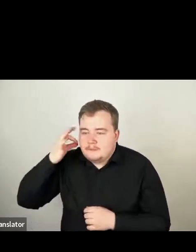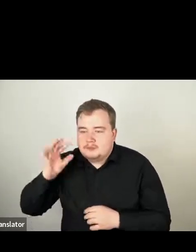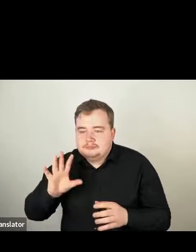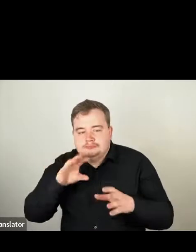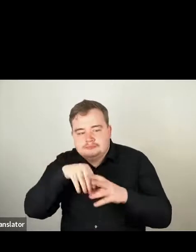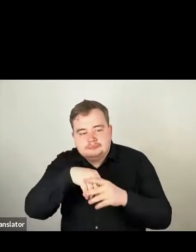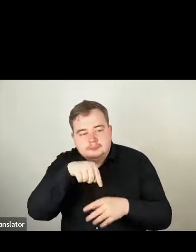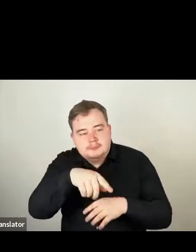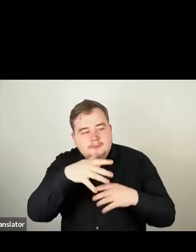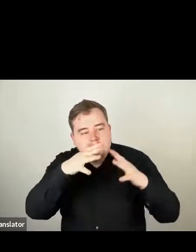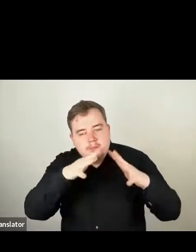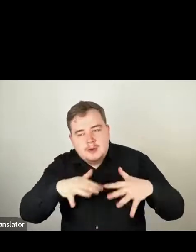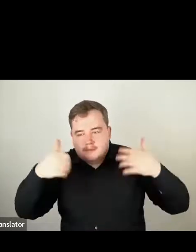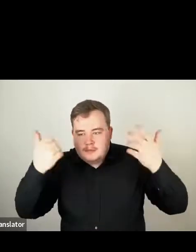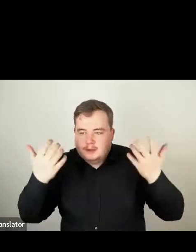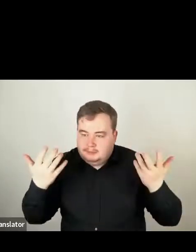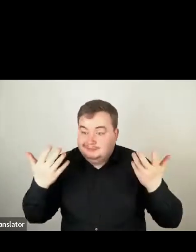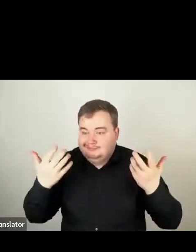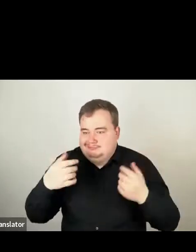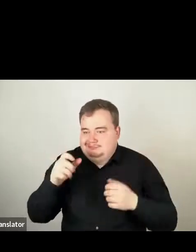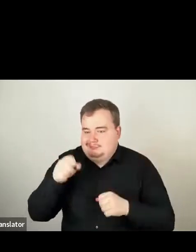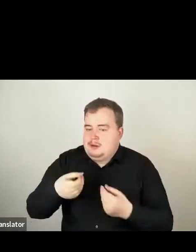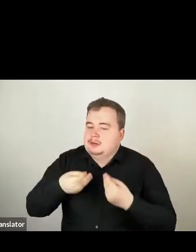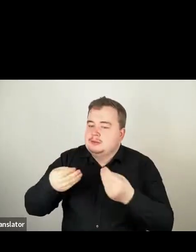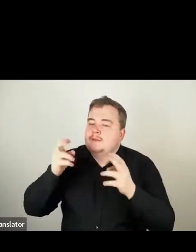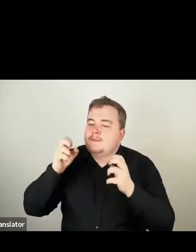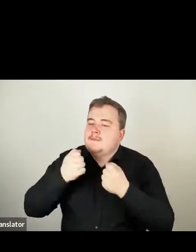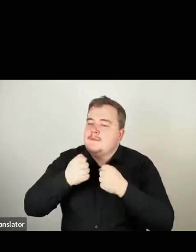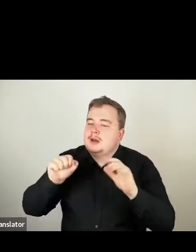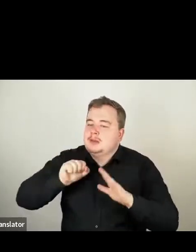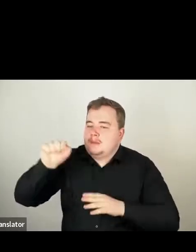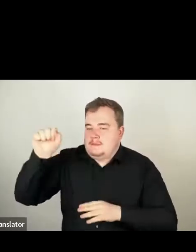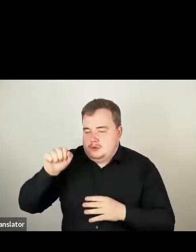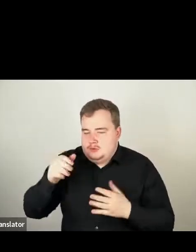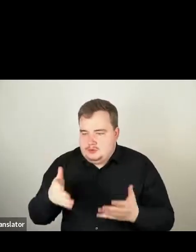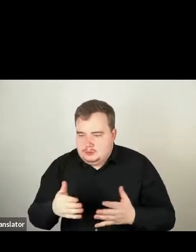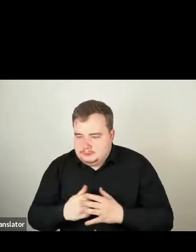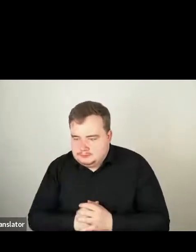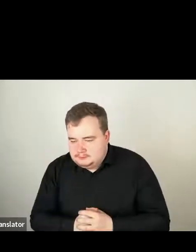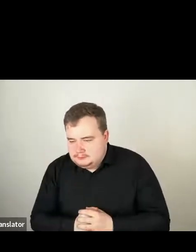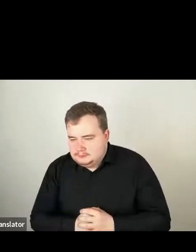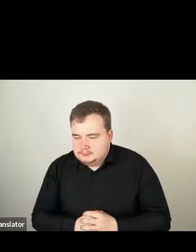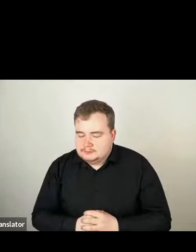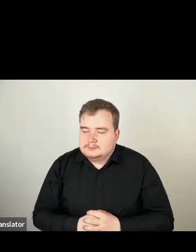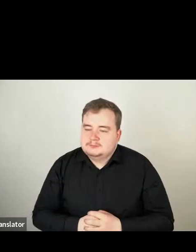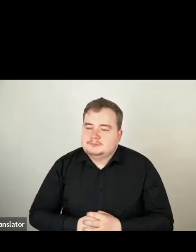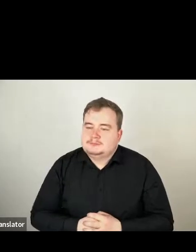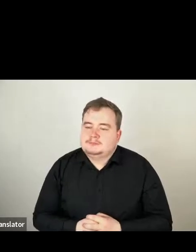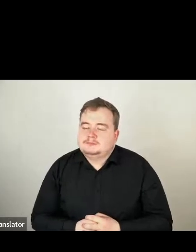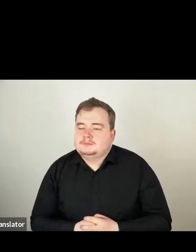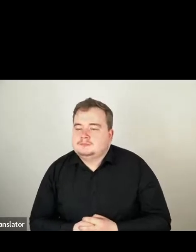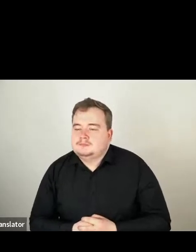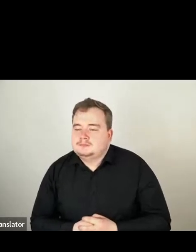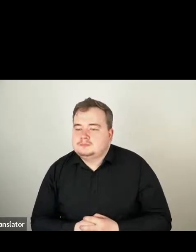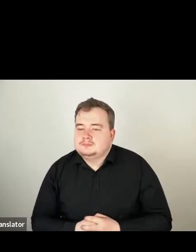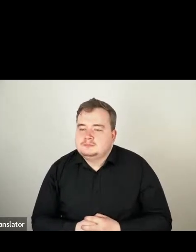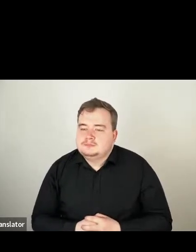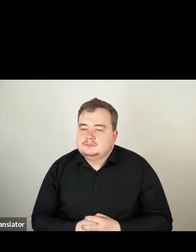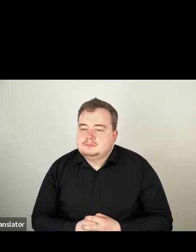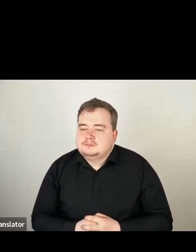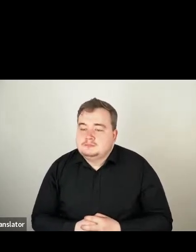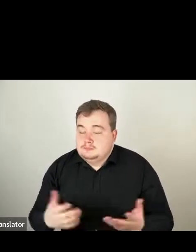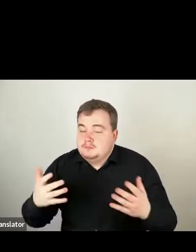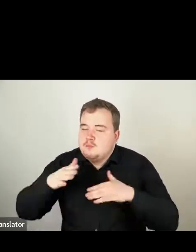democracies for over a century now. And while rarely constituting a majority, women's participation